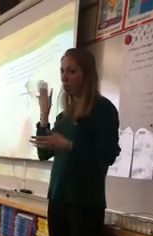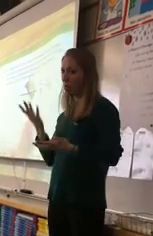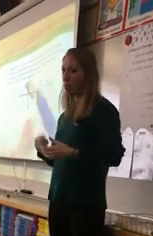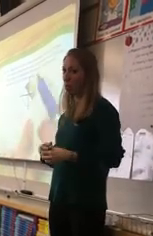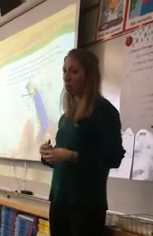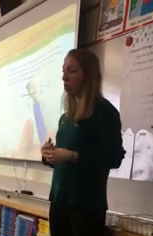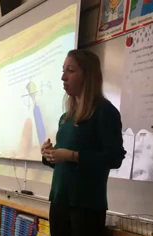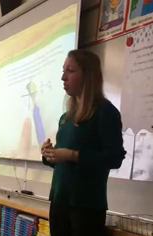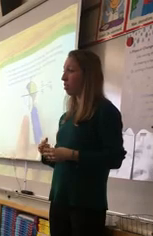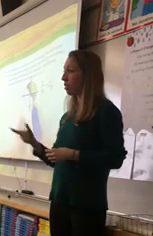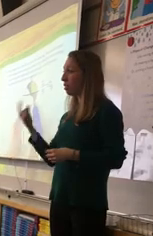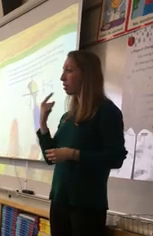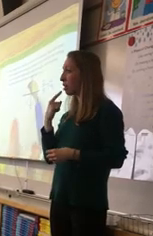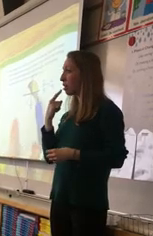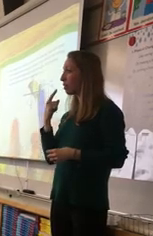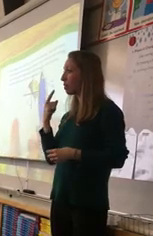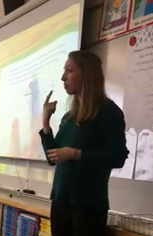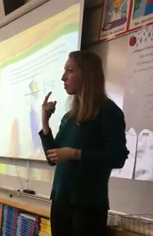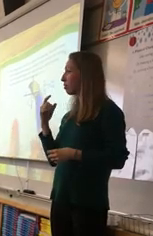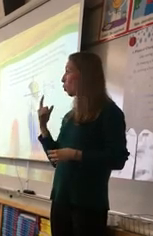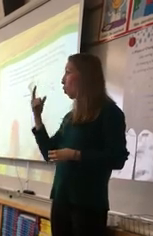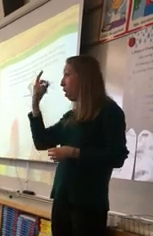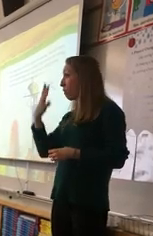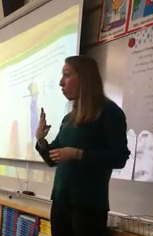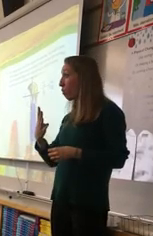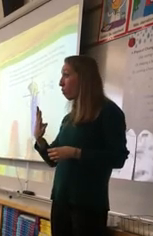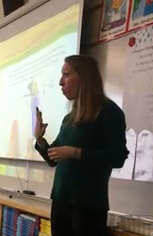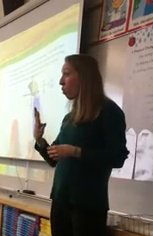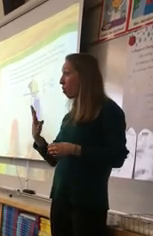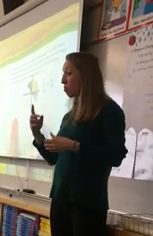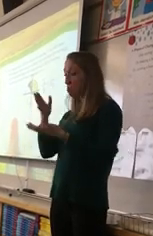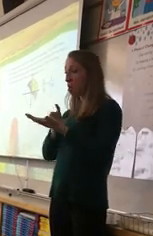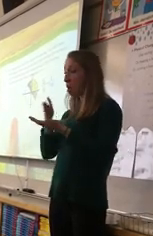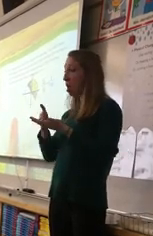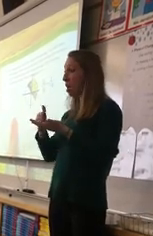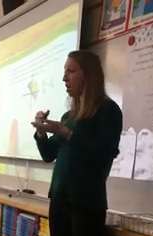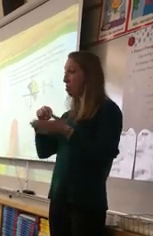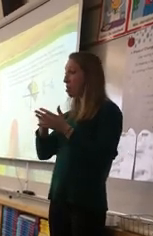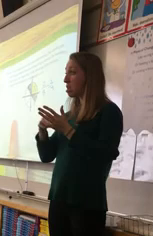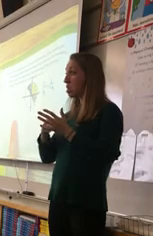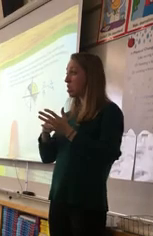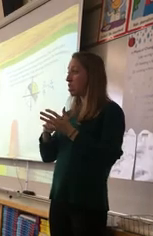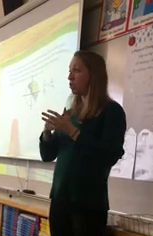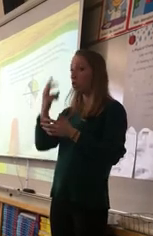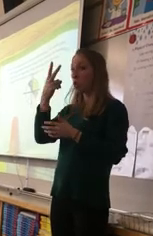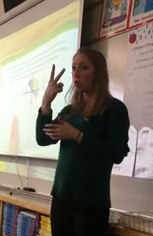whole pie. So 1/4 of the whole pie is 2 out of 8 pieces. Yeah. And then